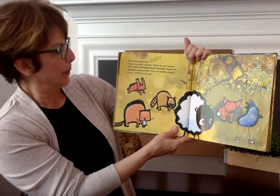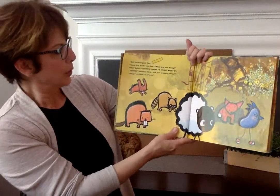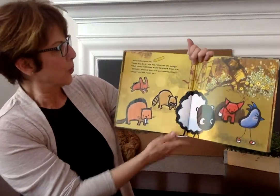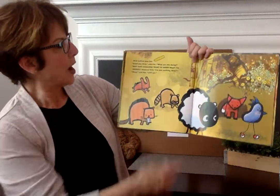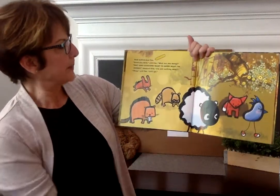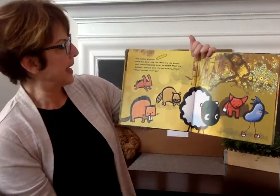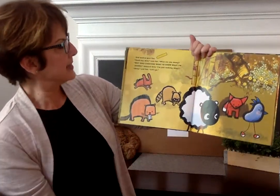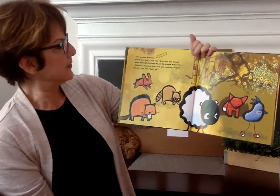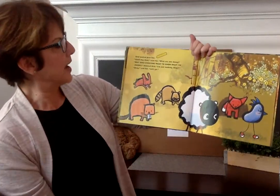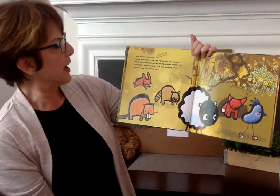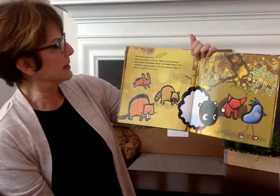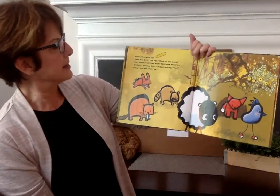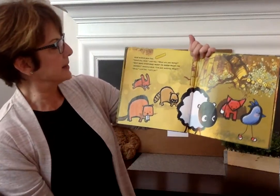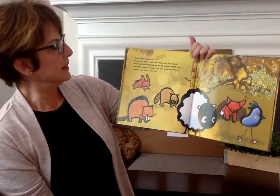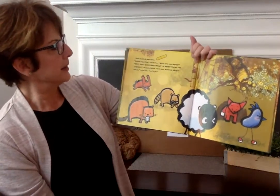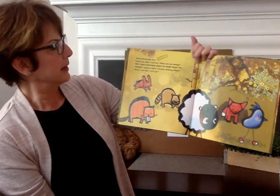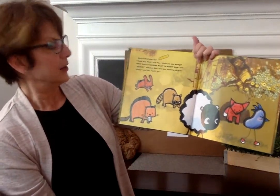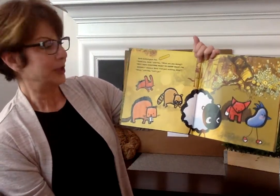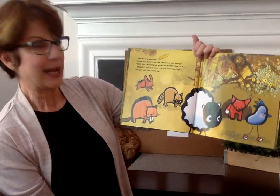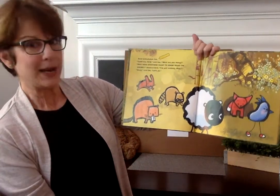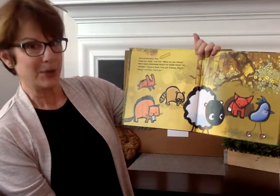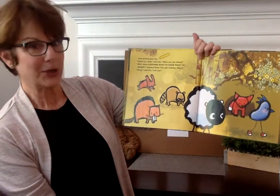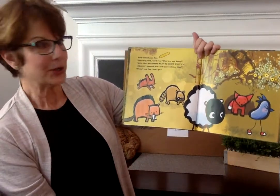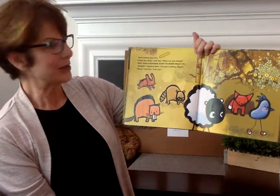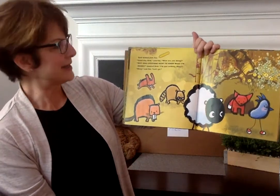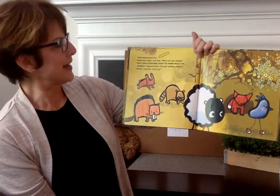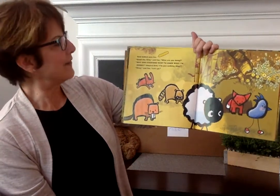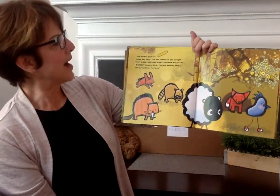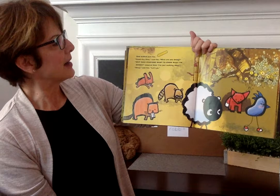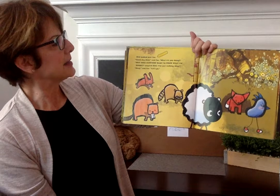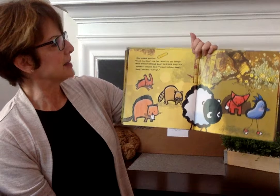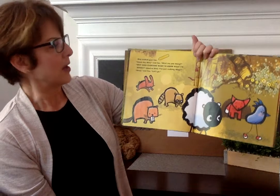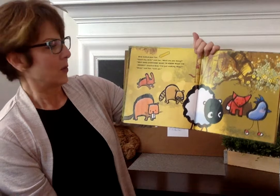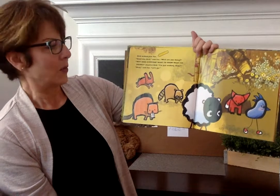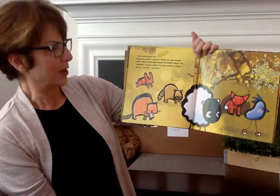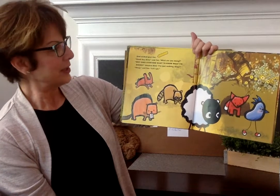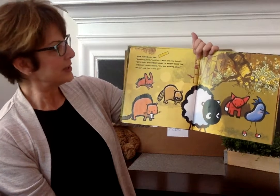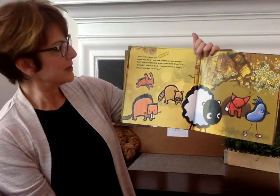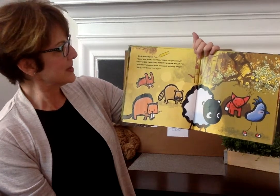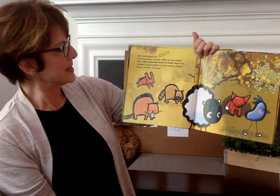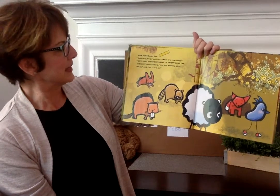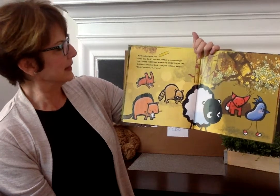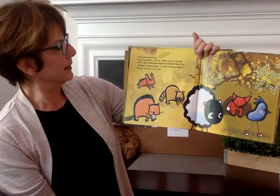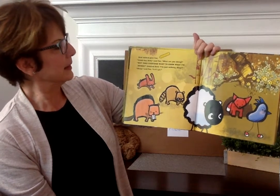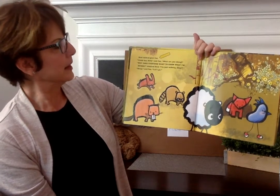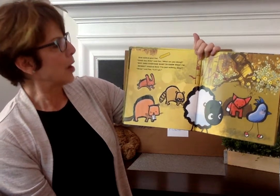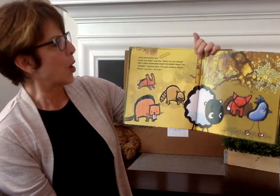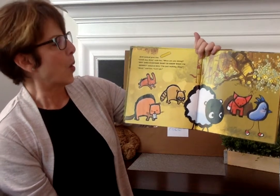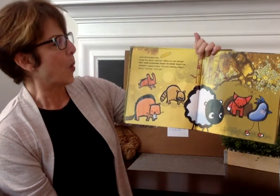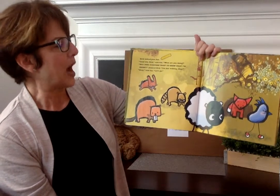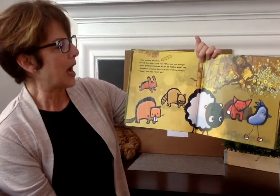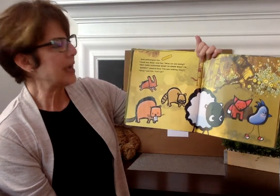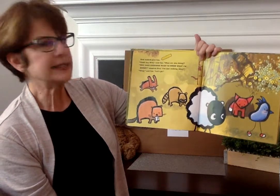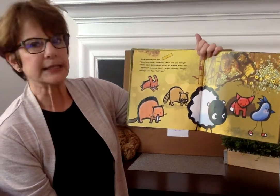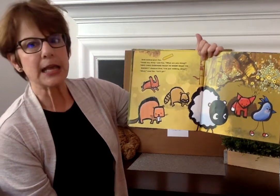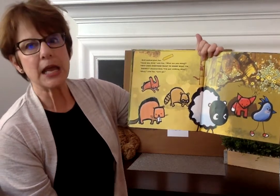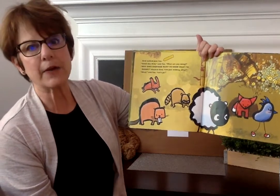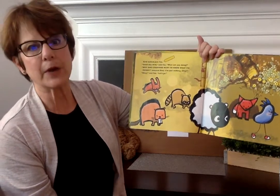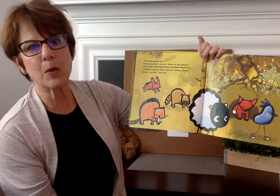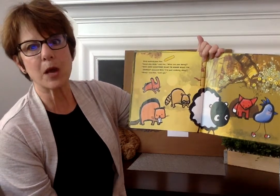Bird walked past Fox. "Good day, Bird," said Fox. "What are you doing?" "Why does everyone